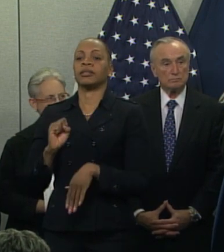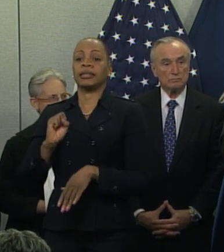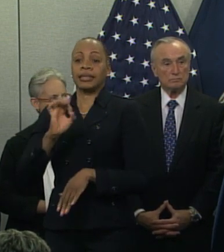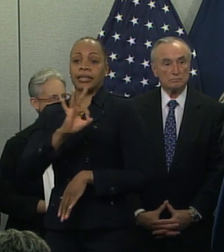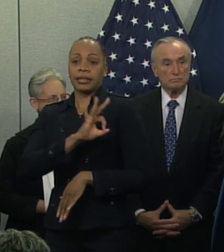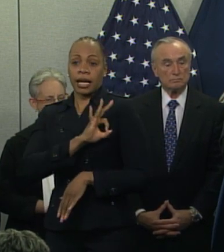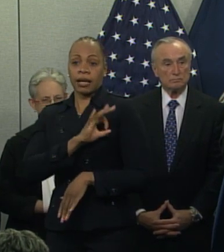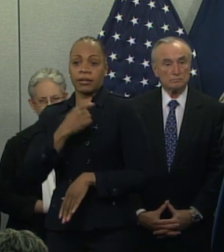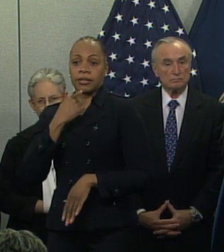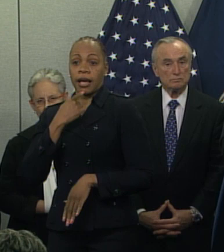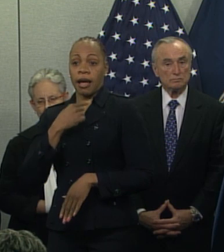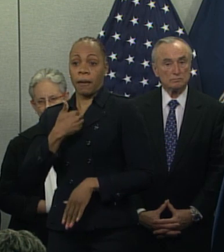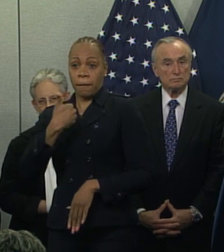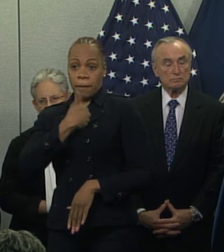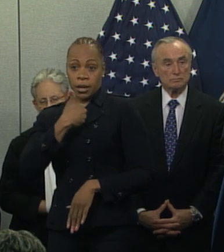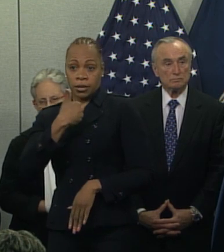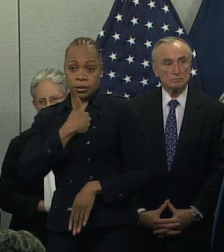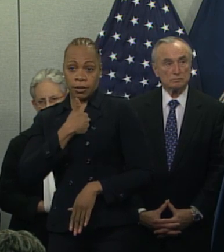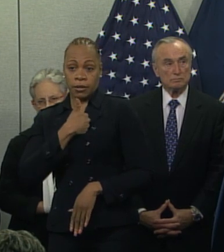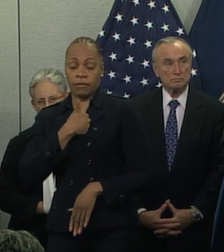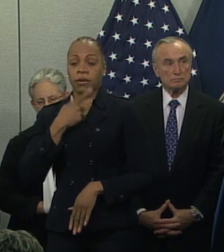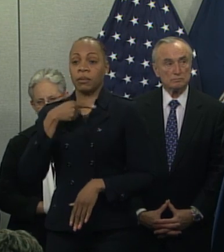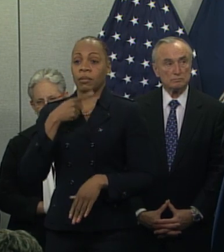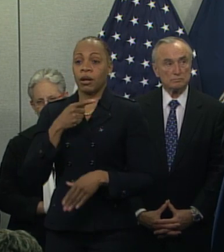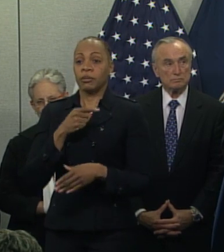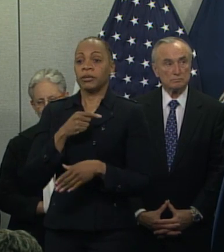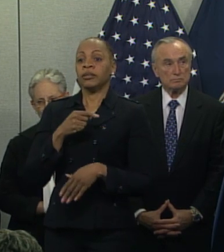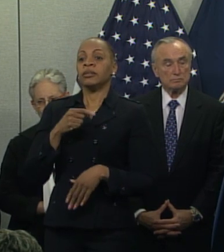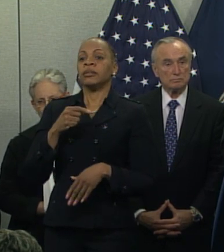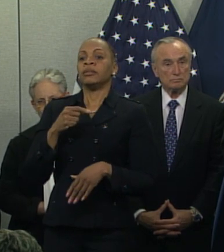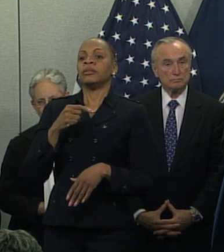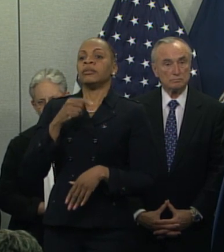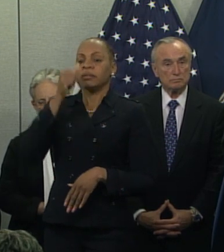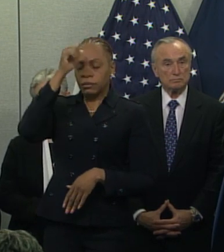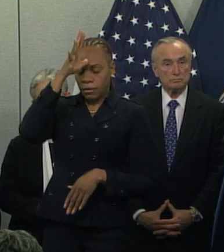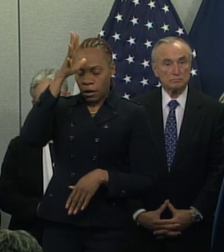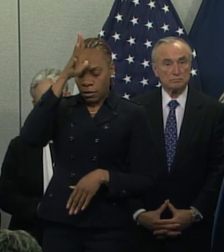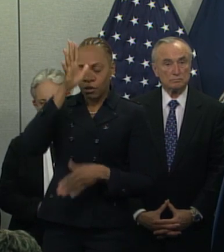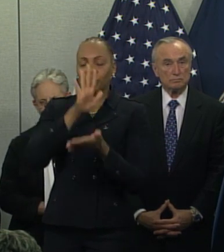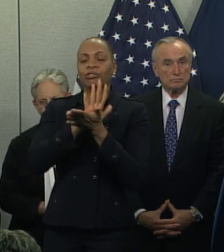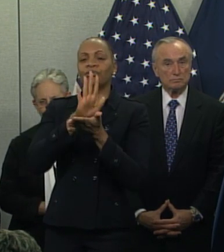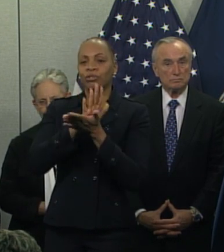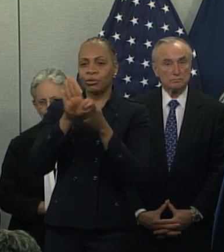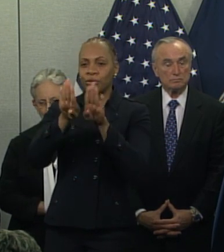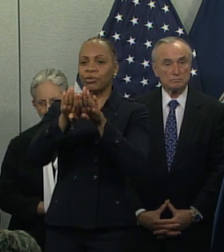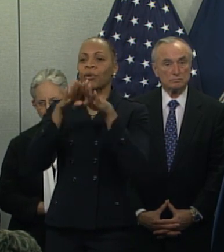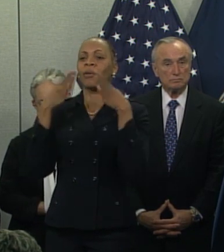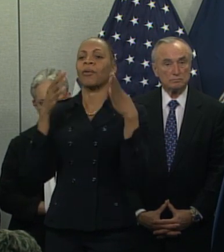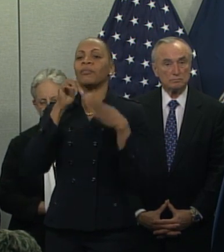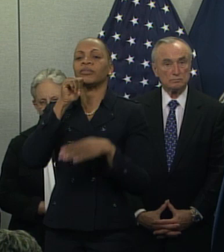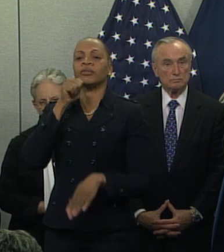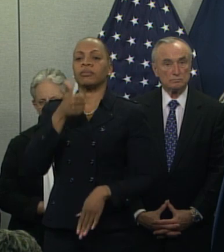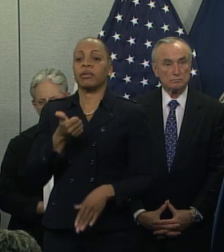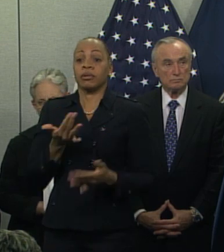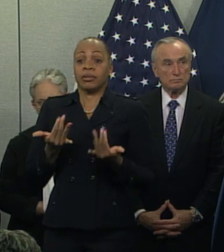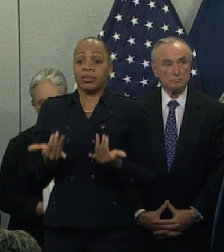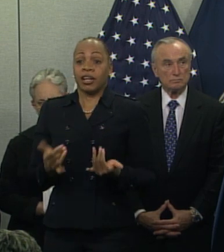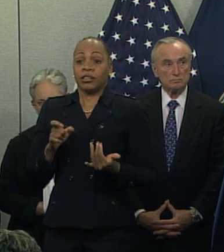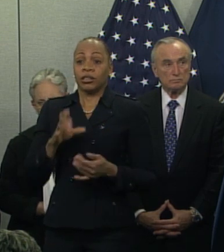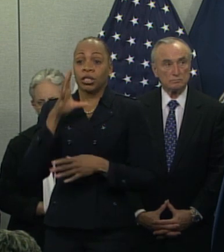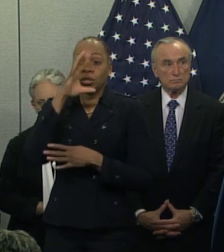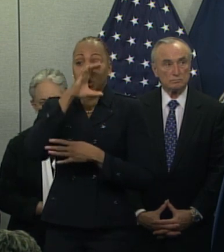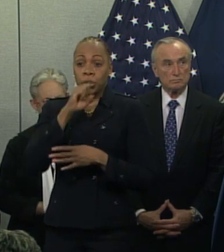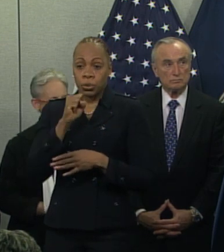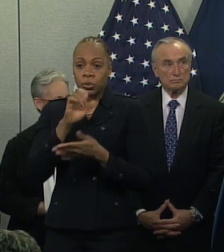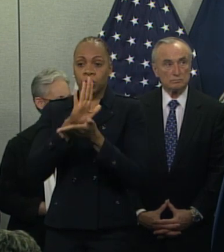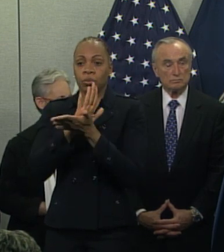public school parent myself, at this moment you should assume that schools will be open tomorrow. At this moment, you should assume schools will be